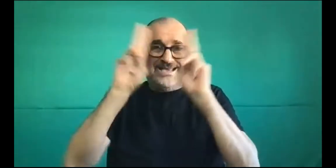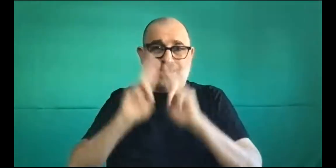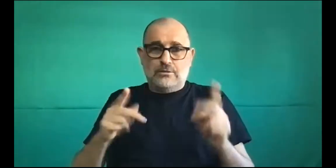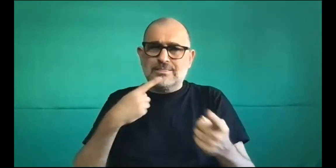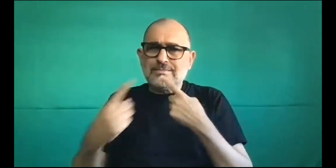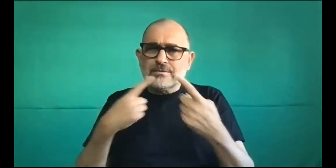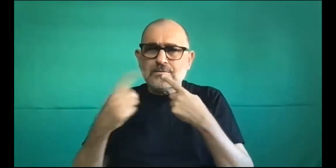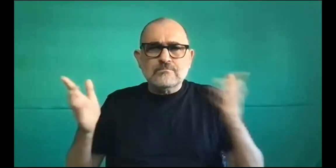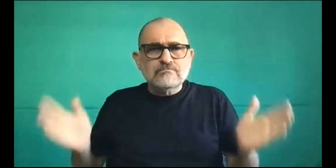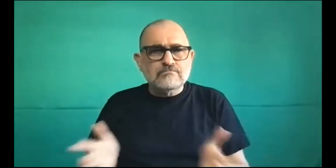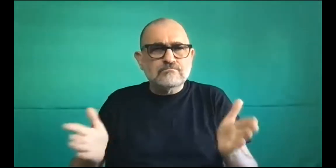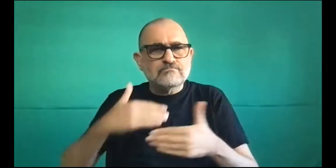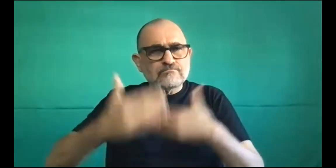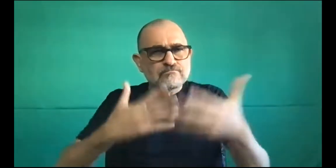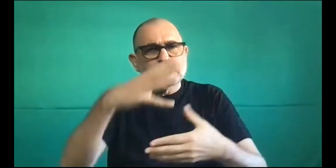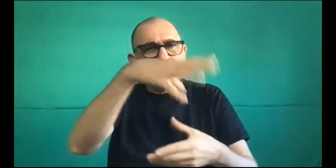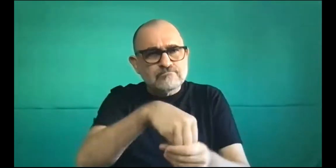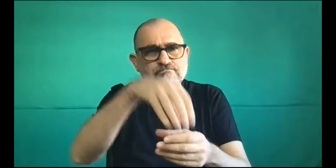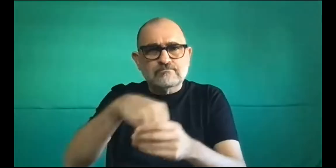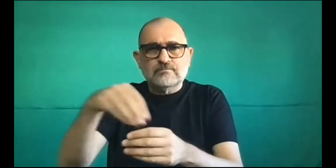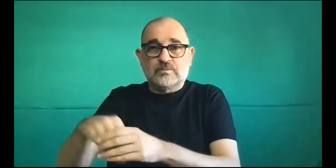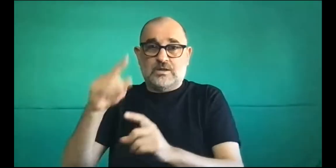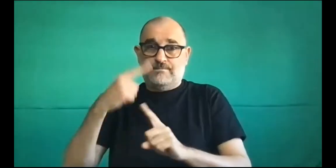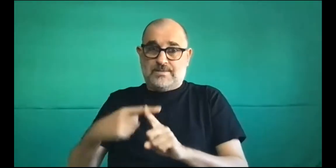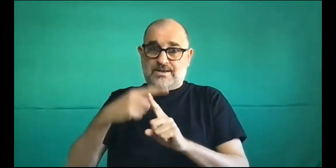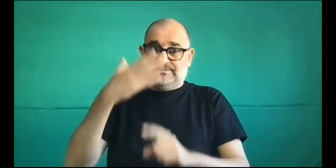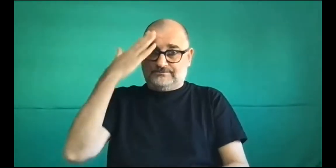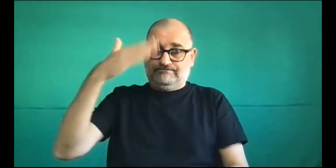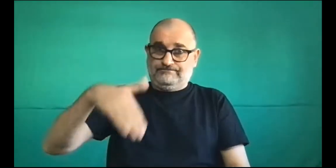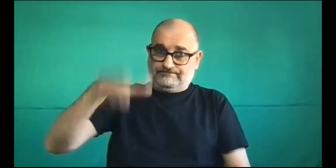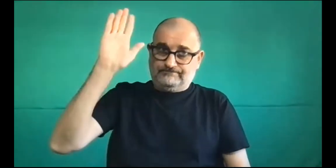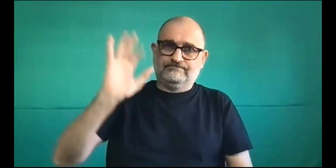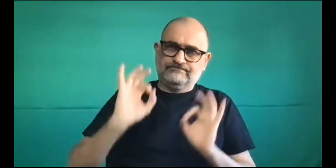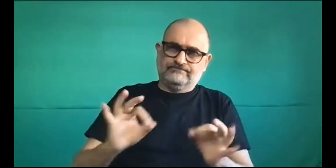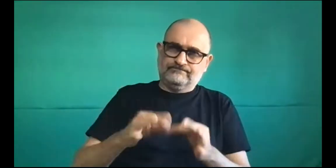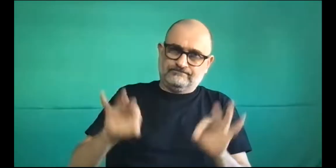the most adequate mechanism to promote an effective